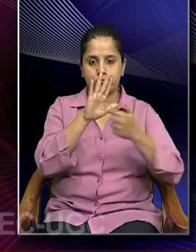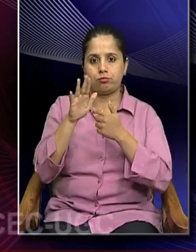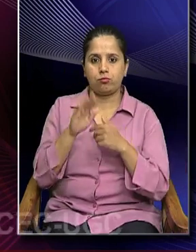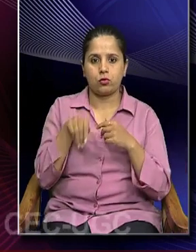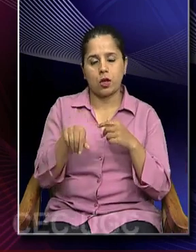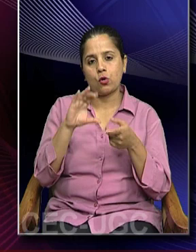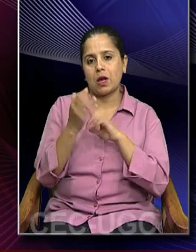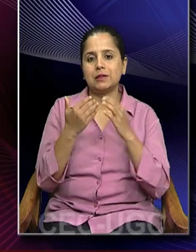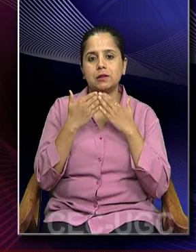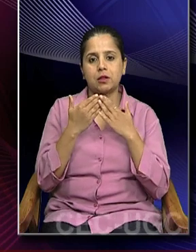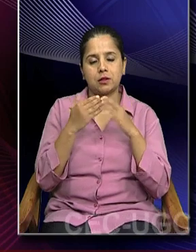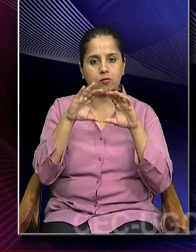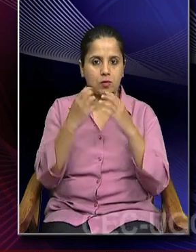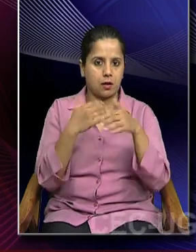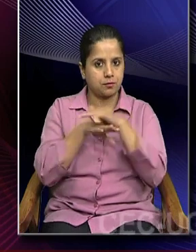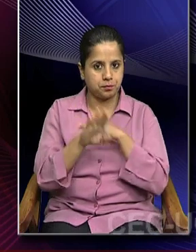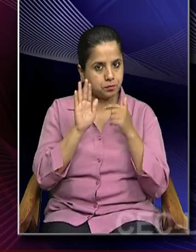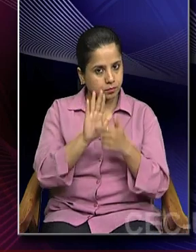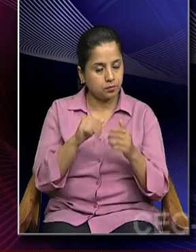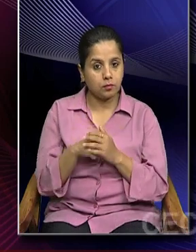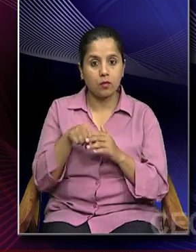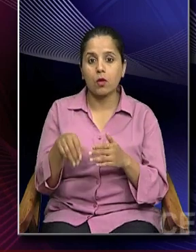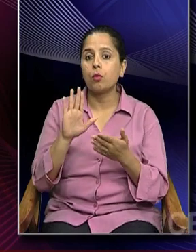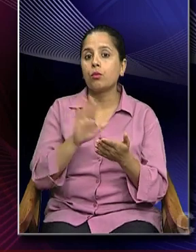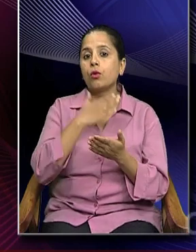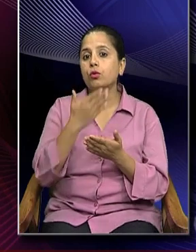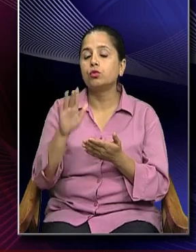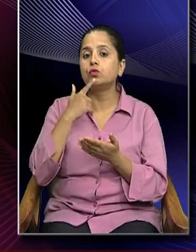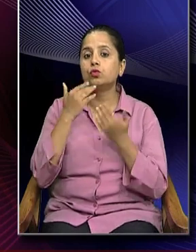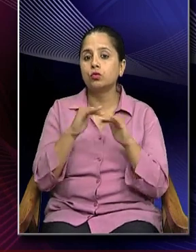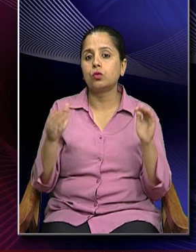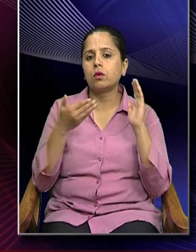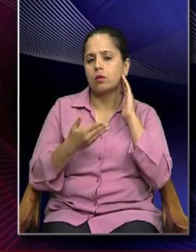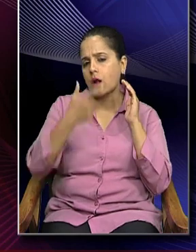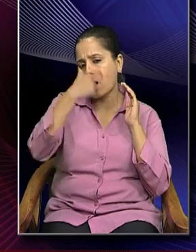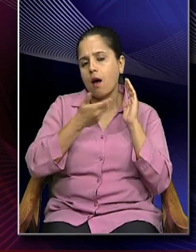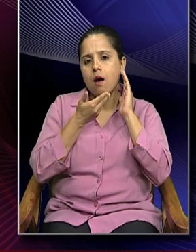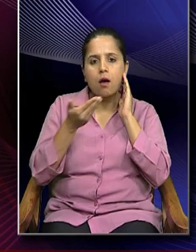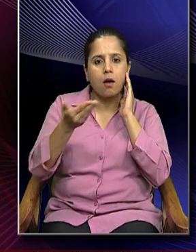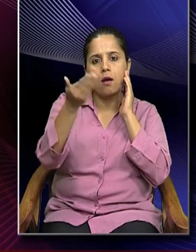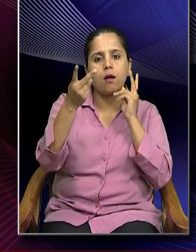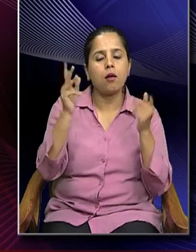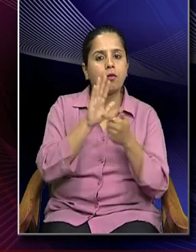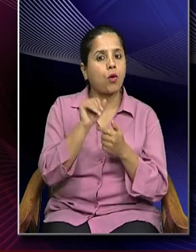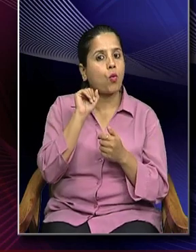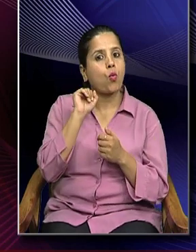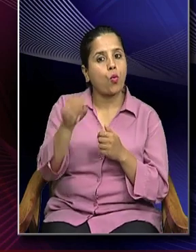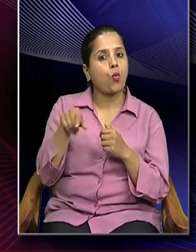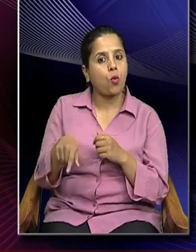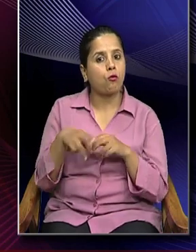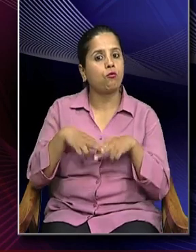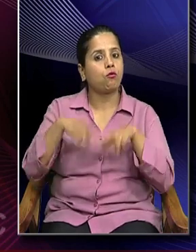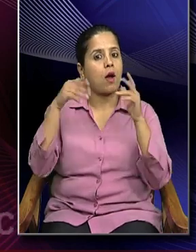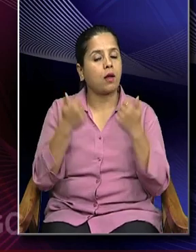studies class. The music students perform a solo recital as a part of their